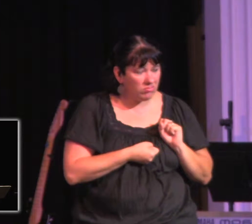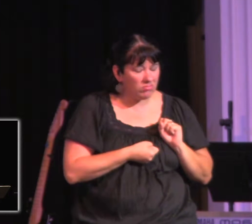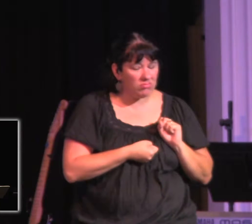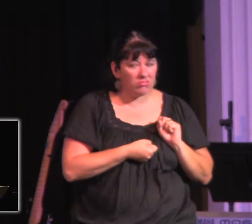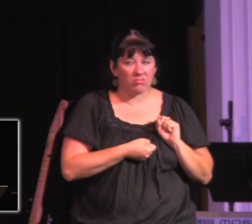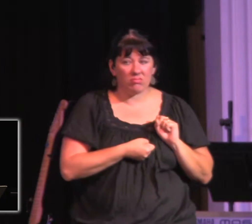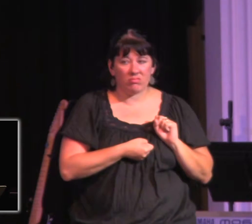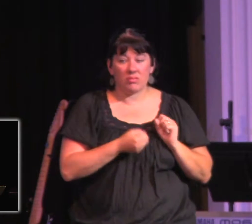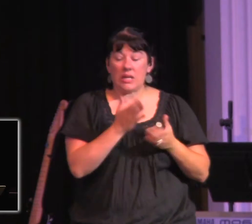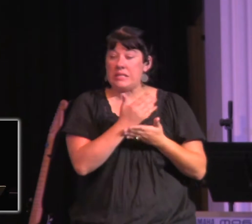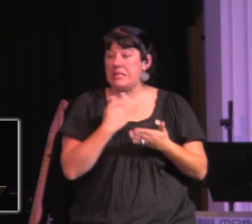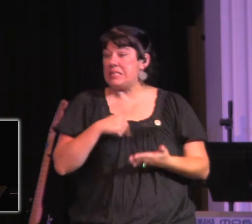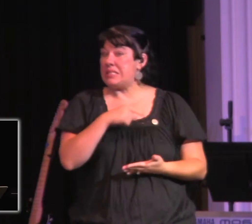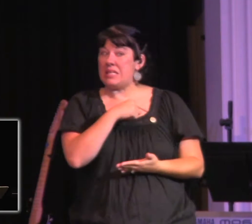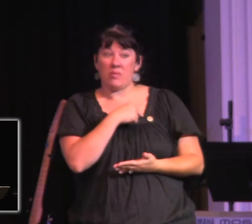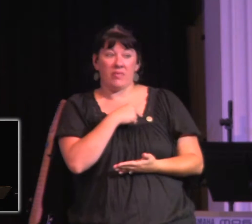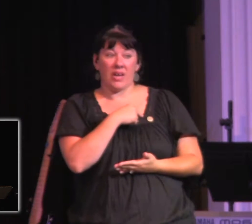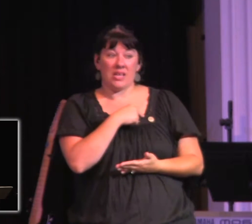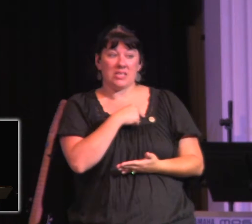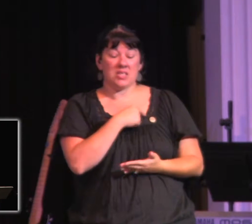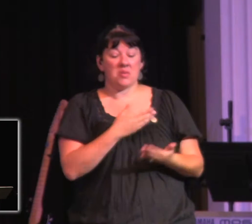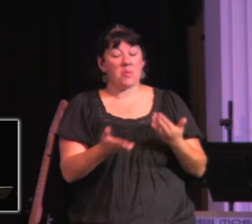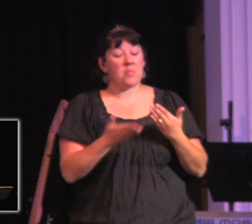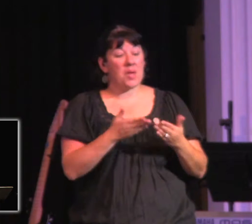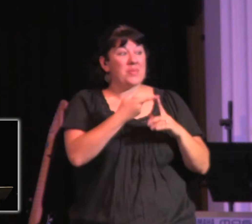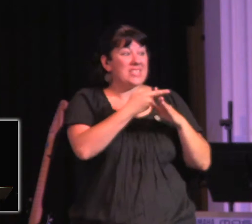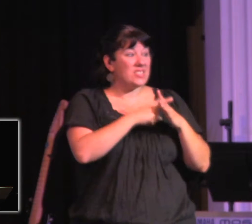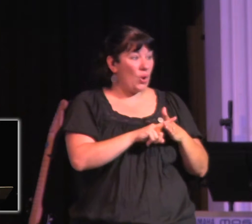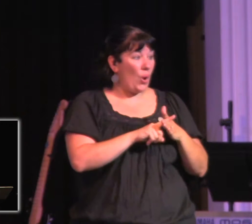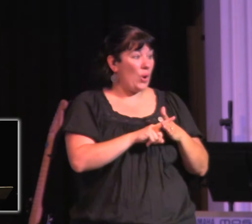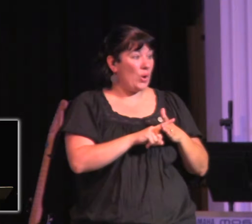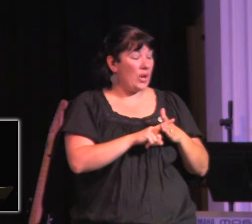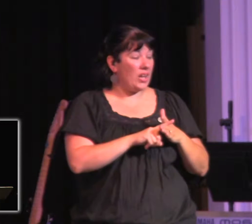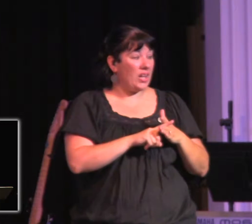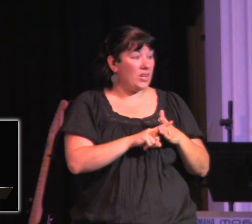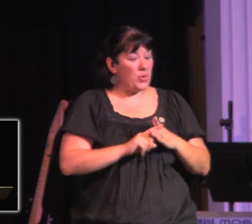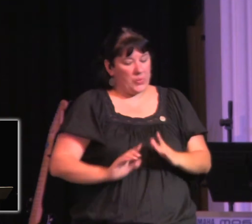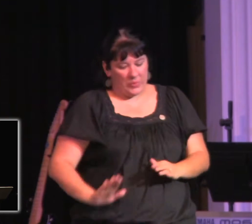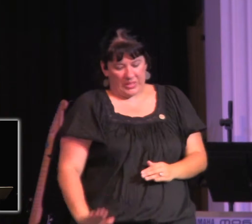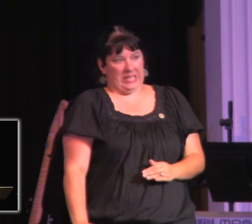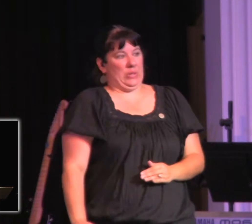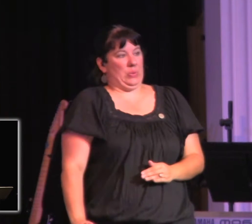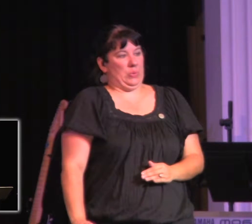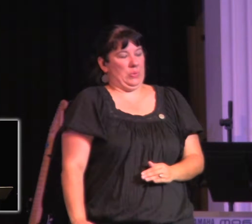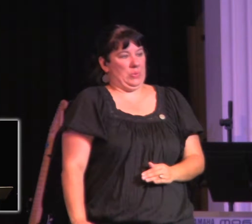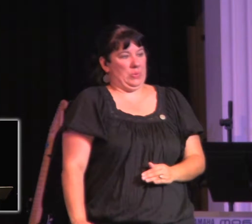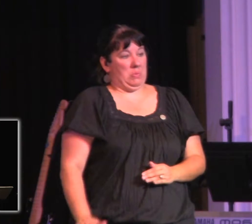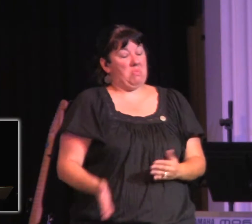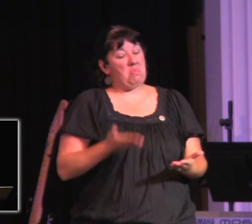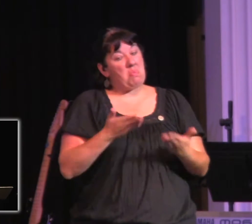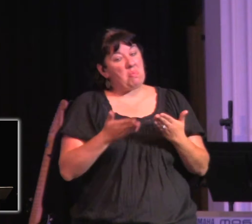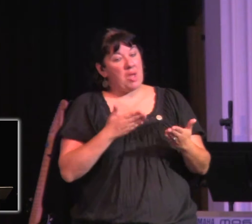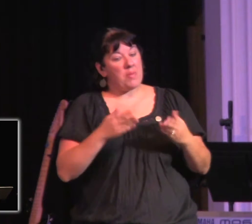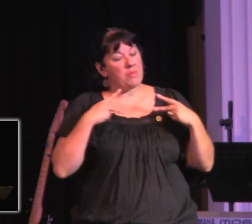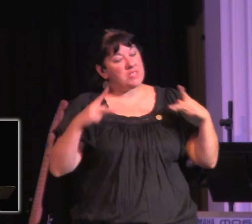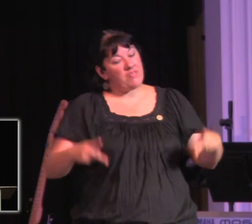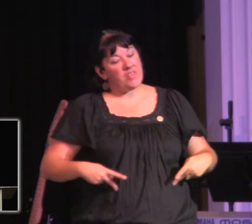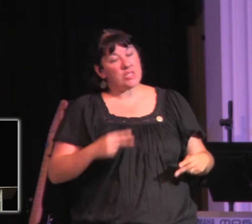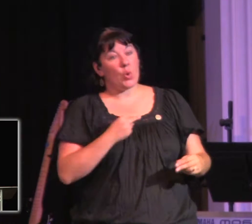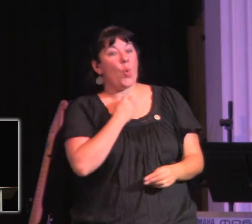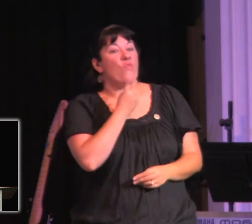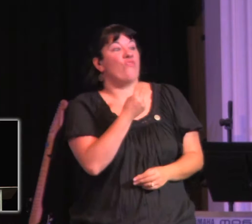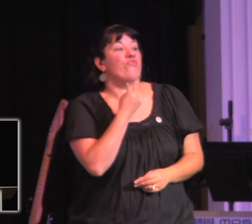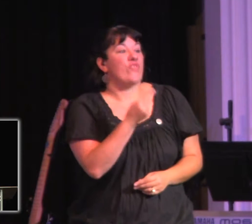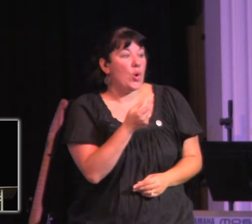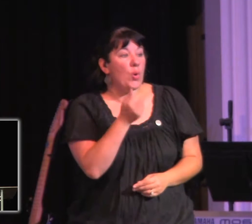us have been broken since a very young age because of the physical, verbal, or even sexual abuse